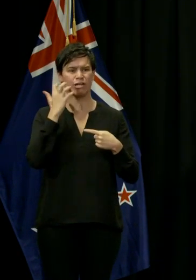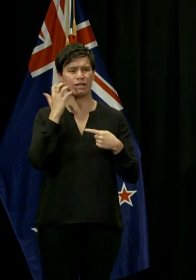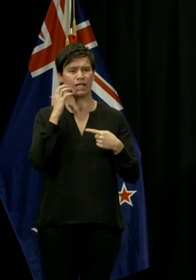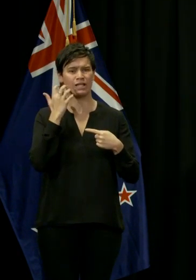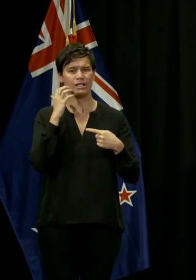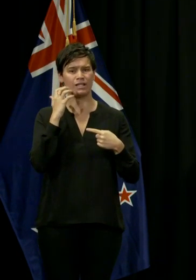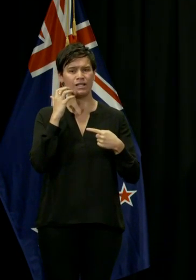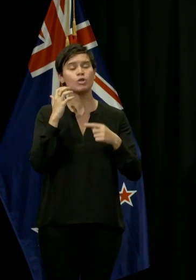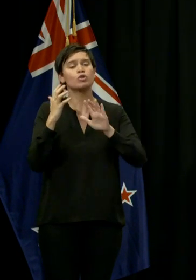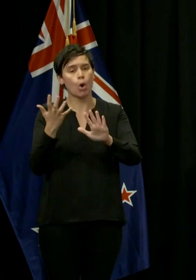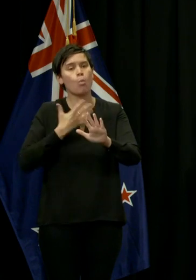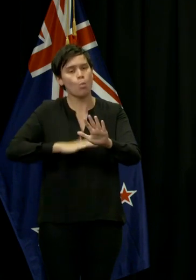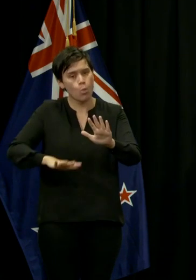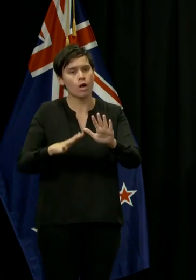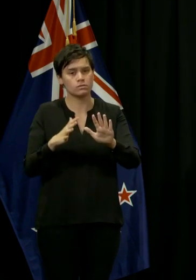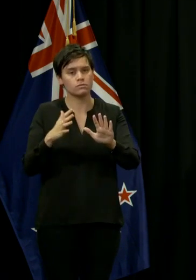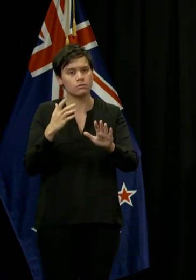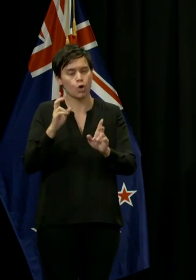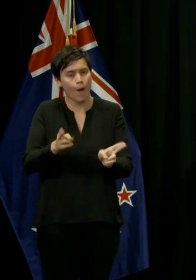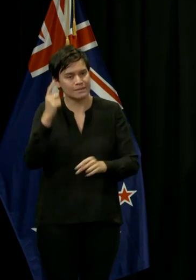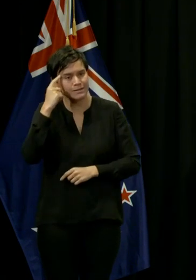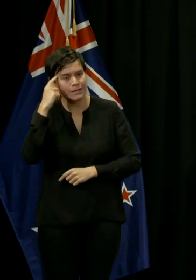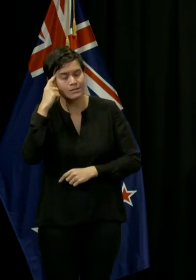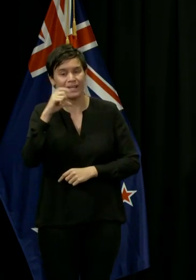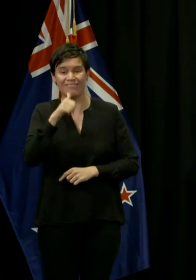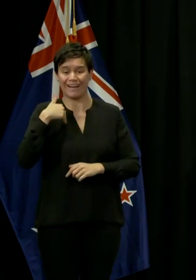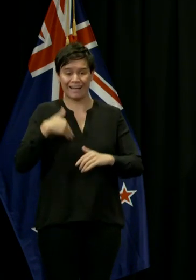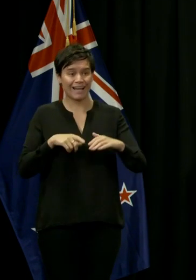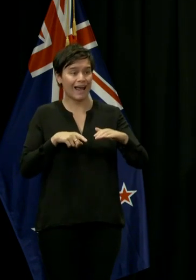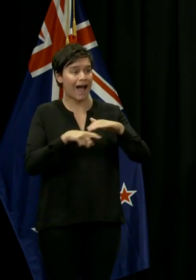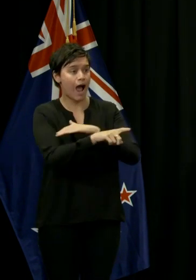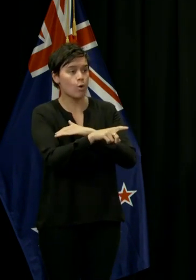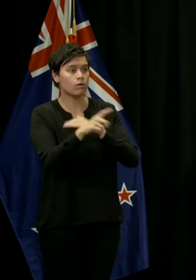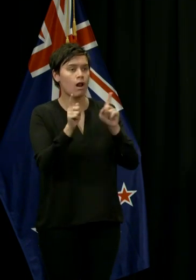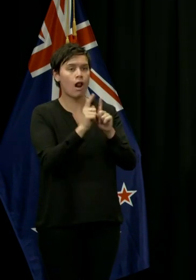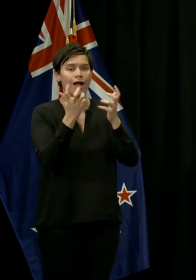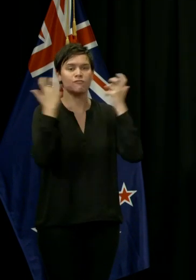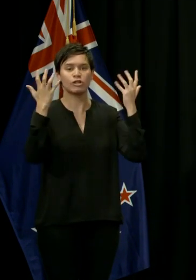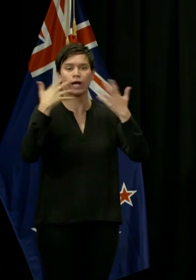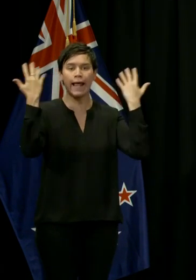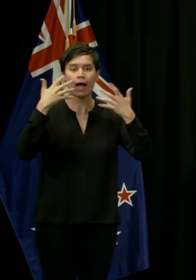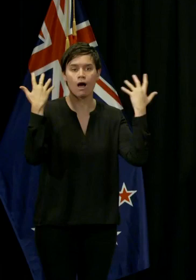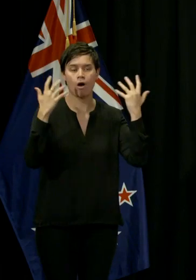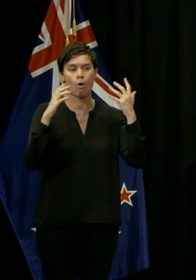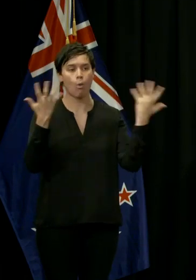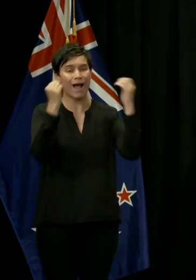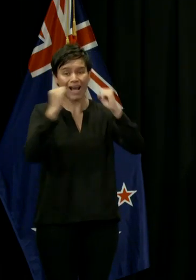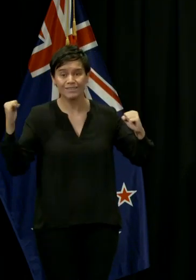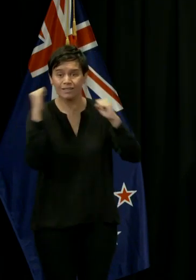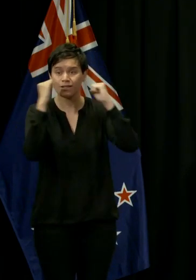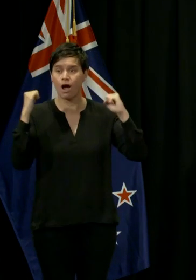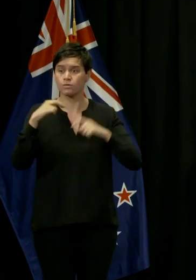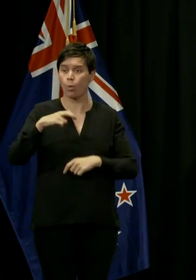home for fresh air, a walk, for exercise, to take your children outside, but please remember this